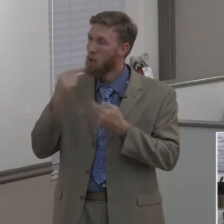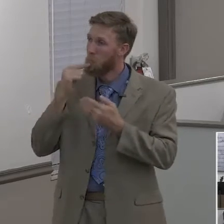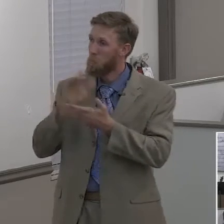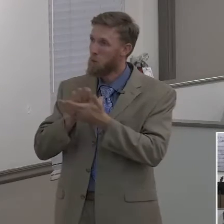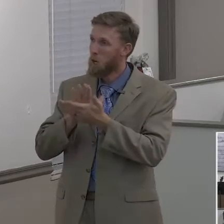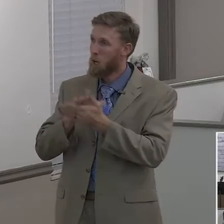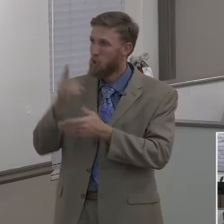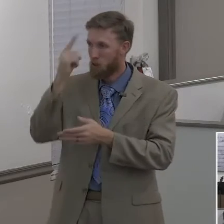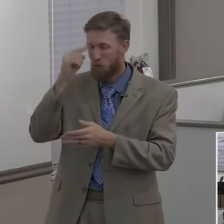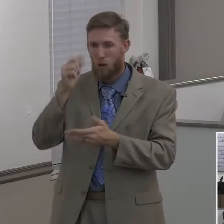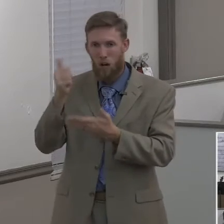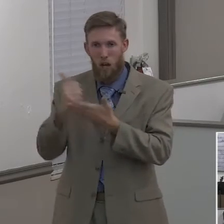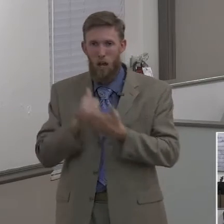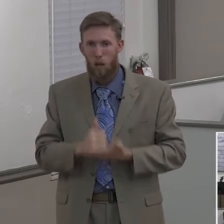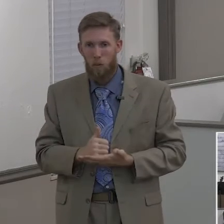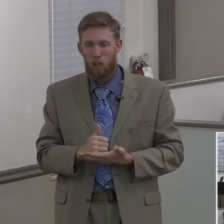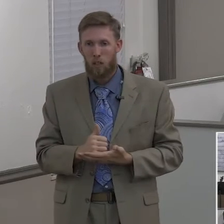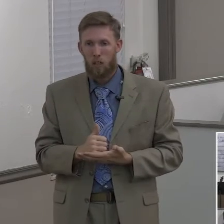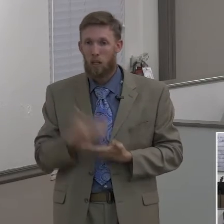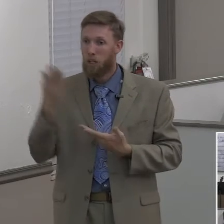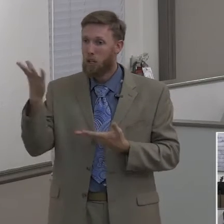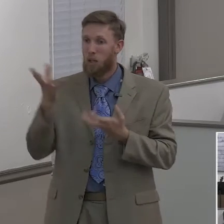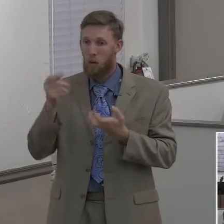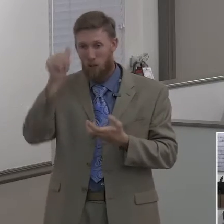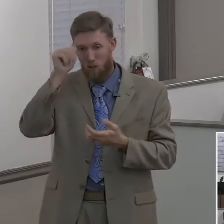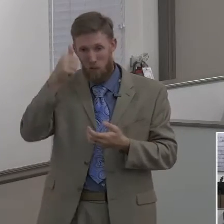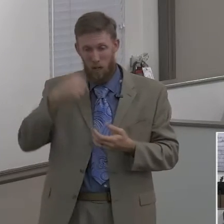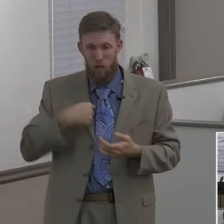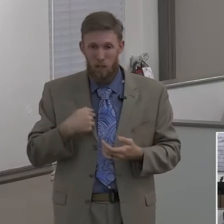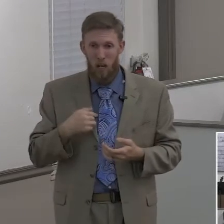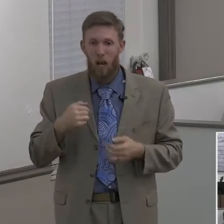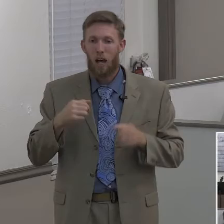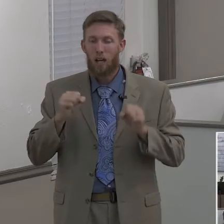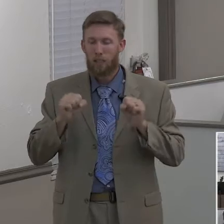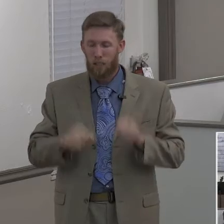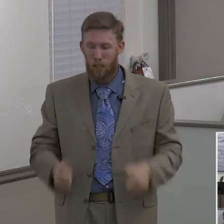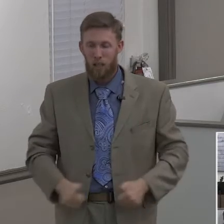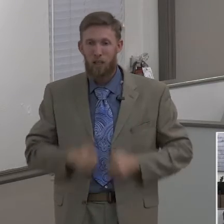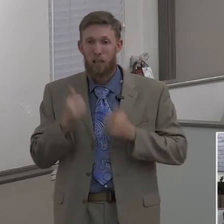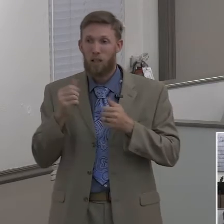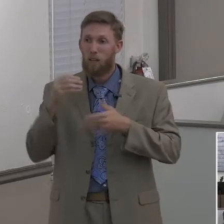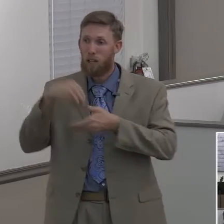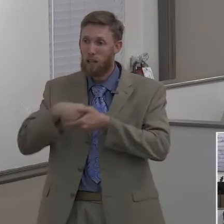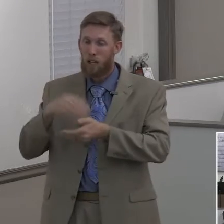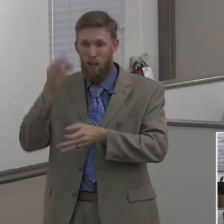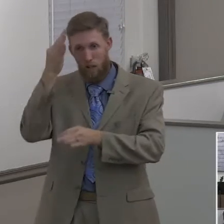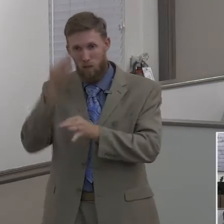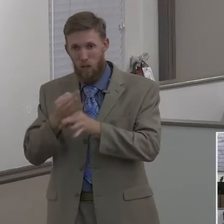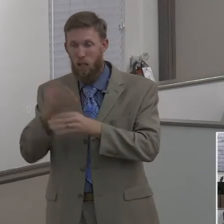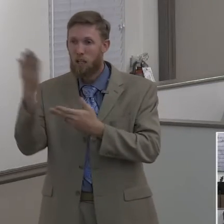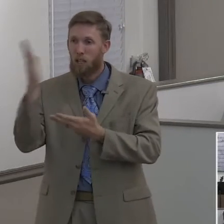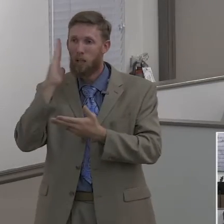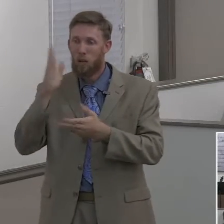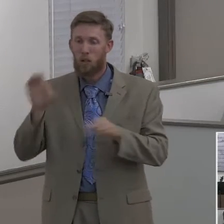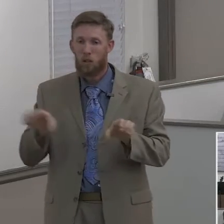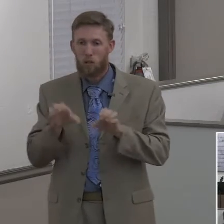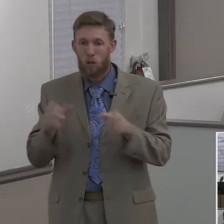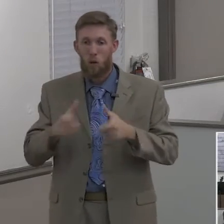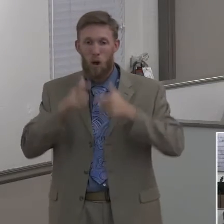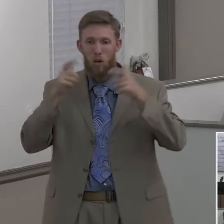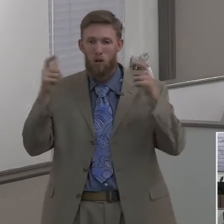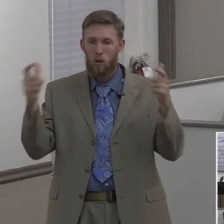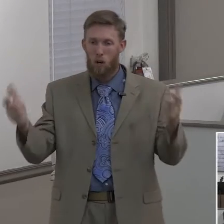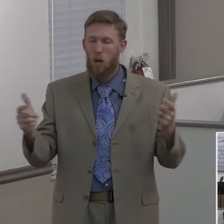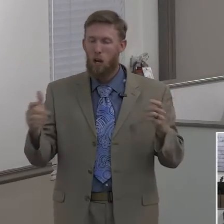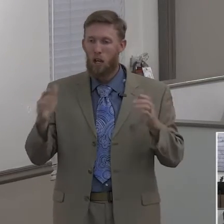for His help. And again, He wanted to remind me that I can live by faith. And He will do great things in